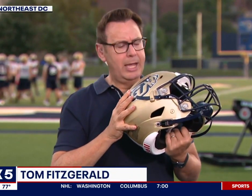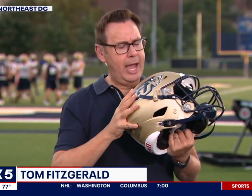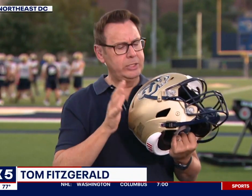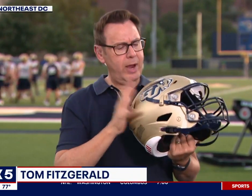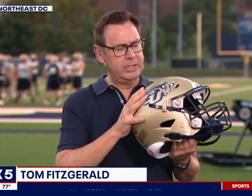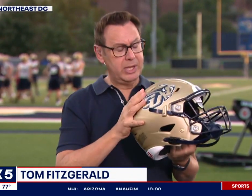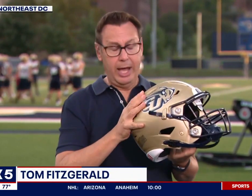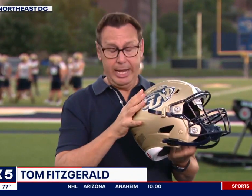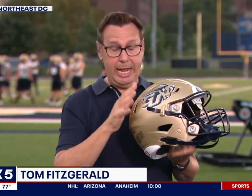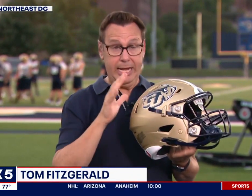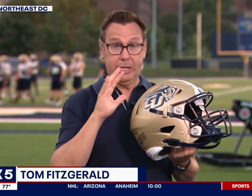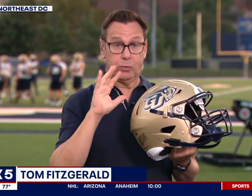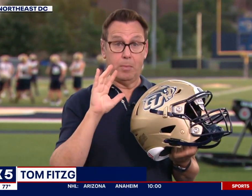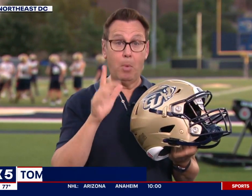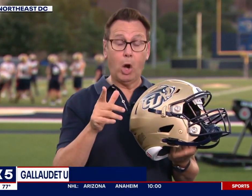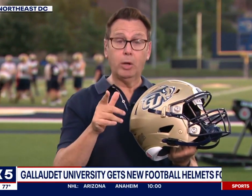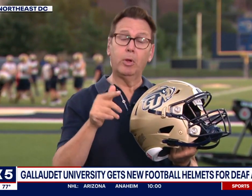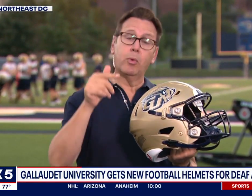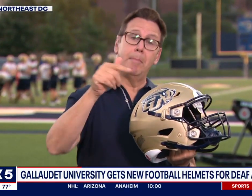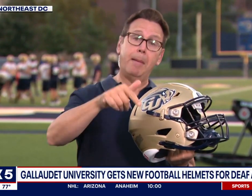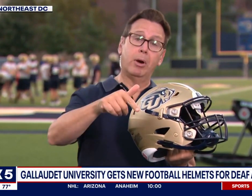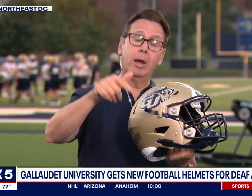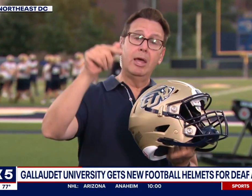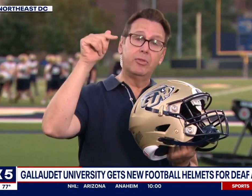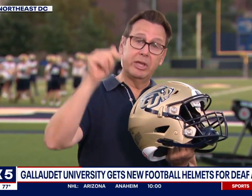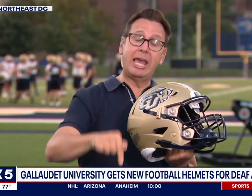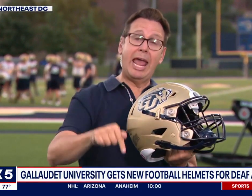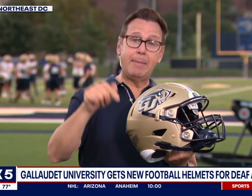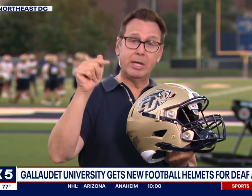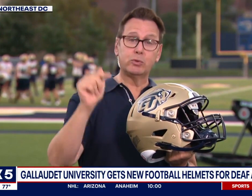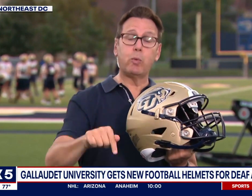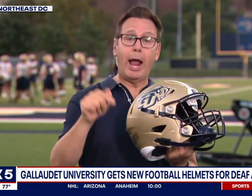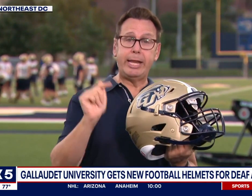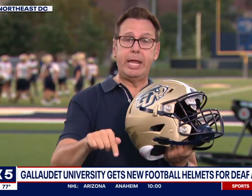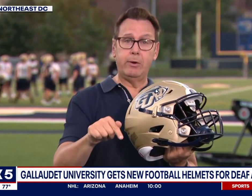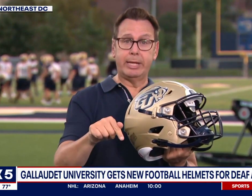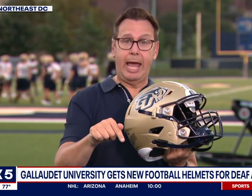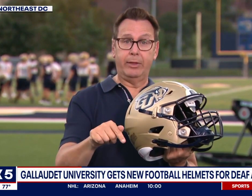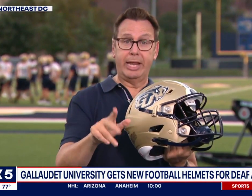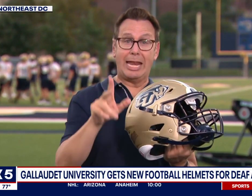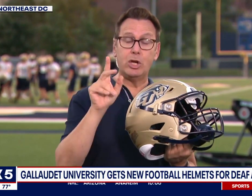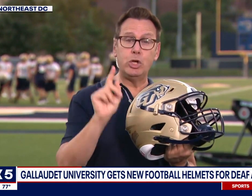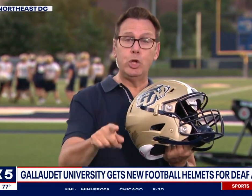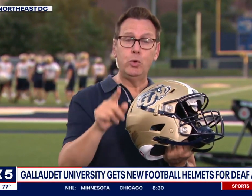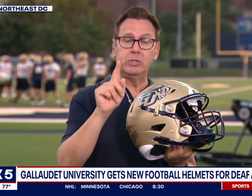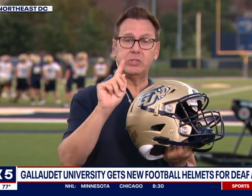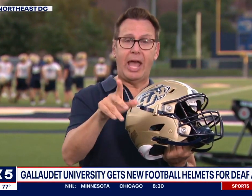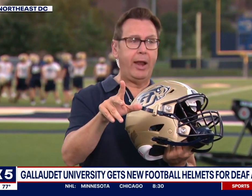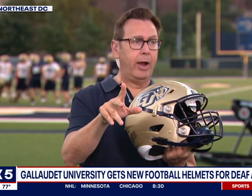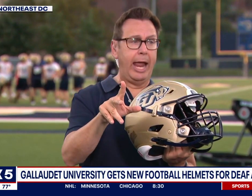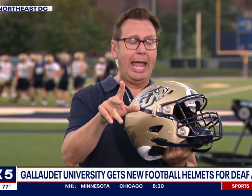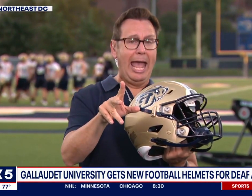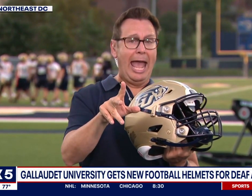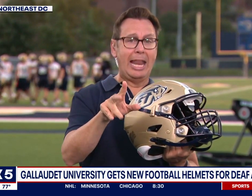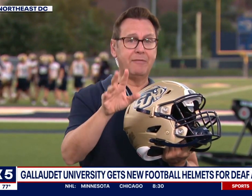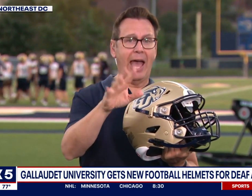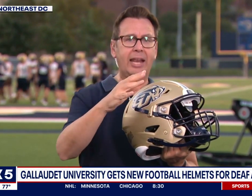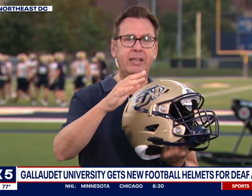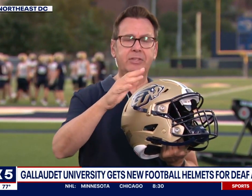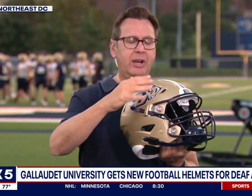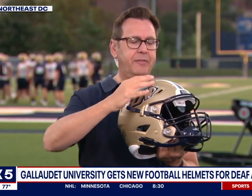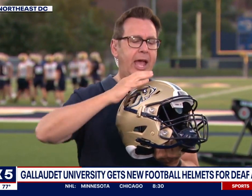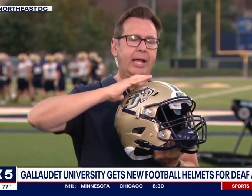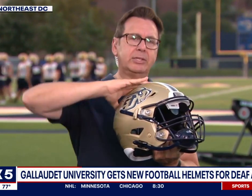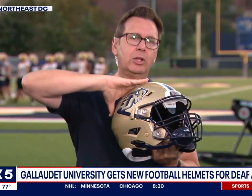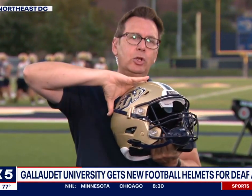I can tell you, I tried this on. It is remarkable. Remember, the game is right here at Gallaudet, noon Saturday, and if